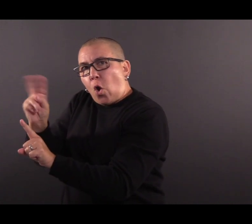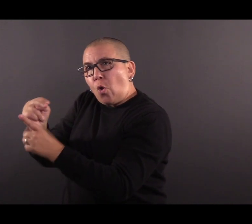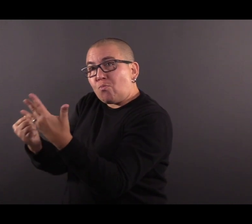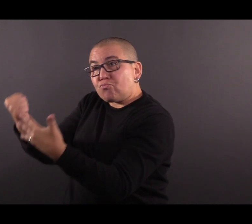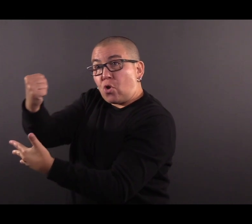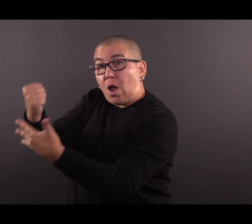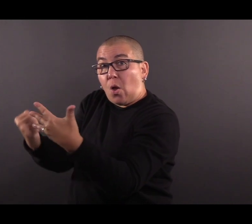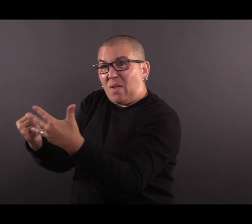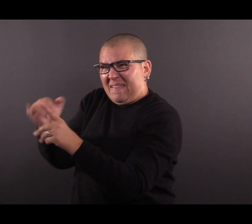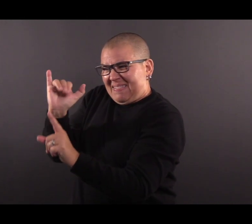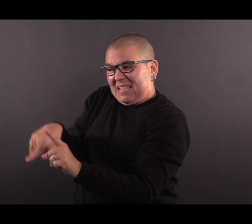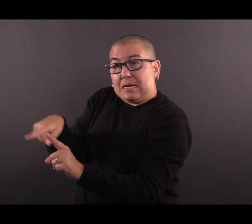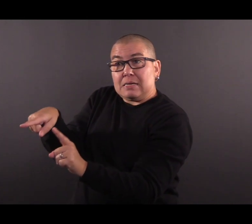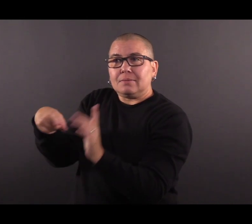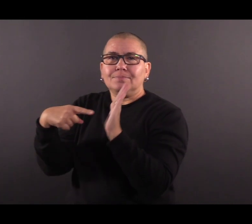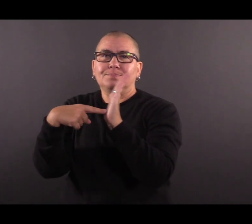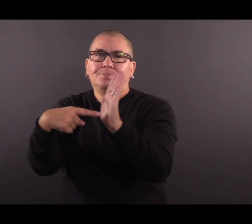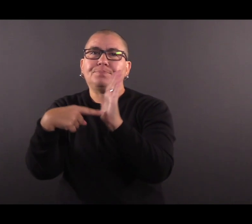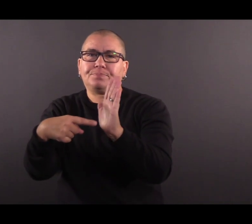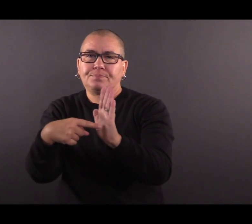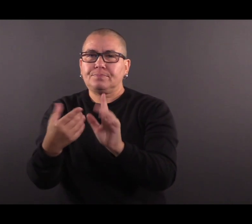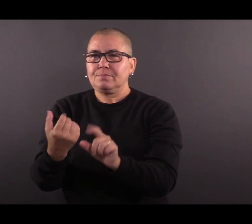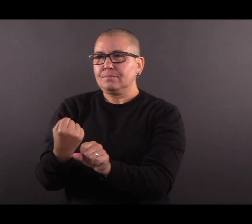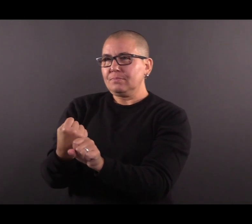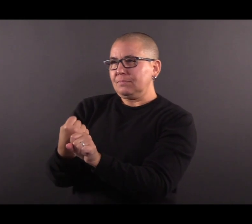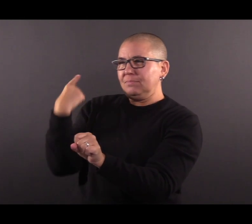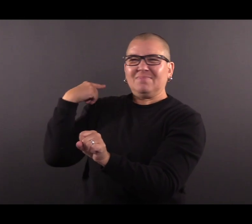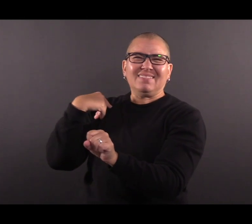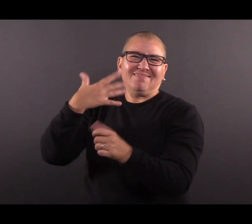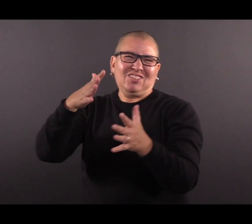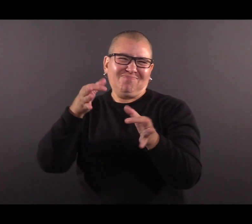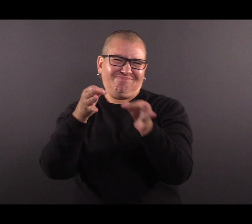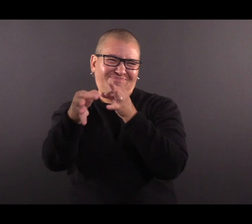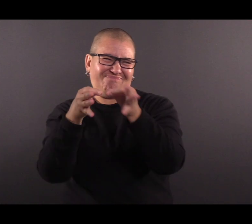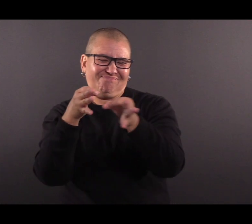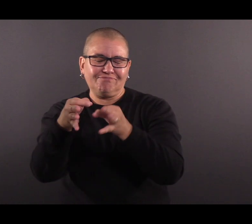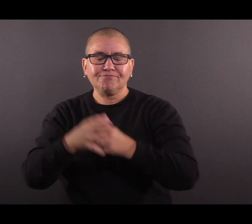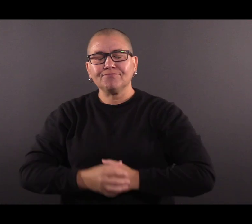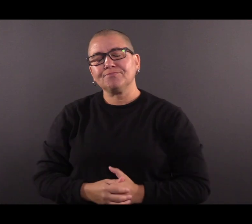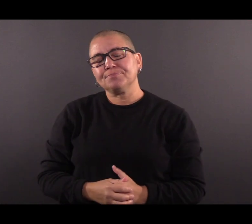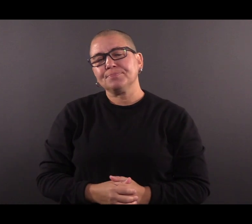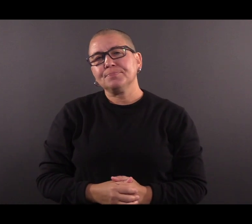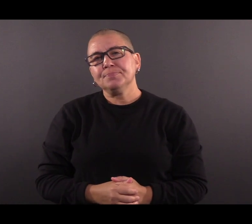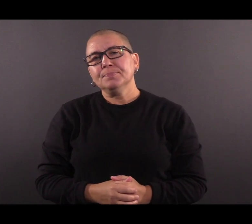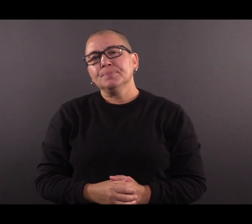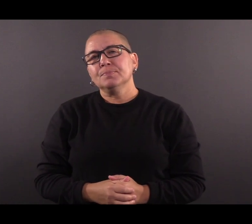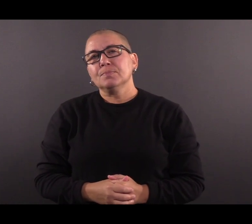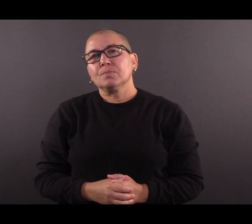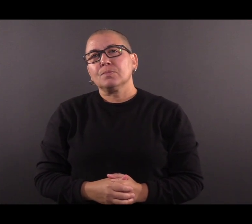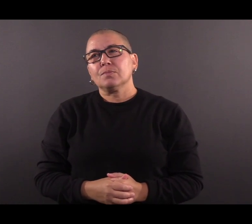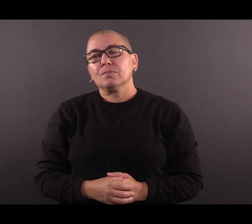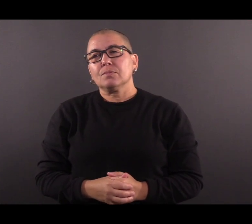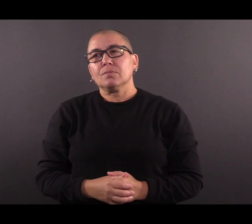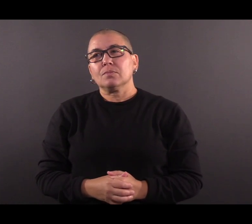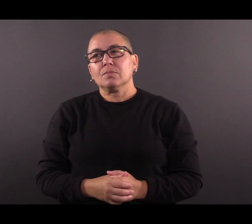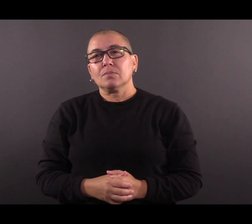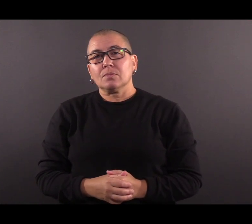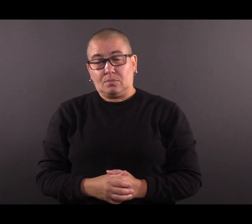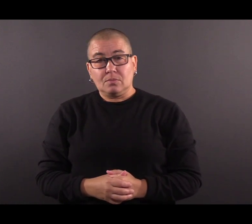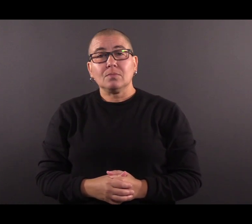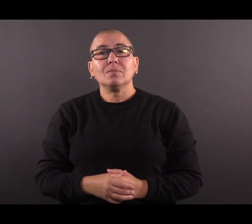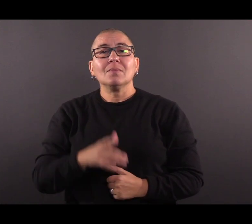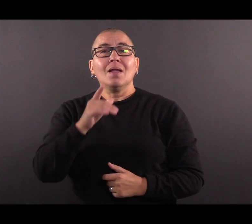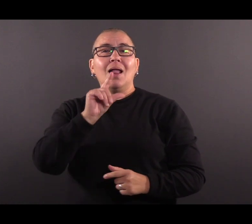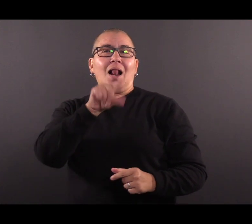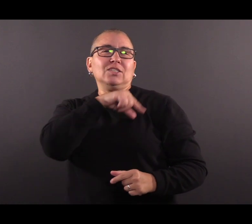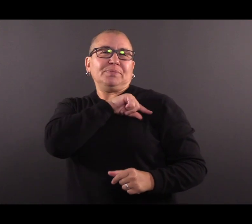in more detail in part 2 of this series, so I will only briefly touch on them here. The eligible project